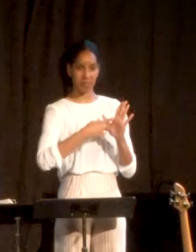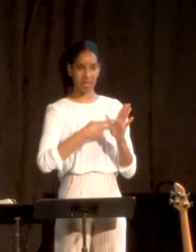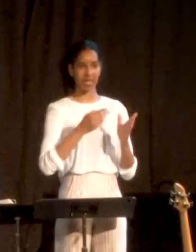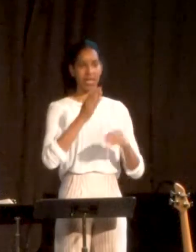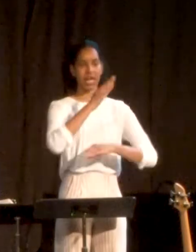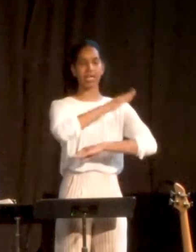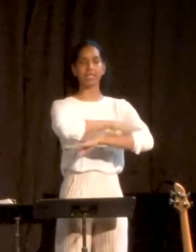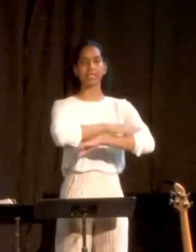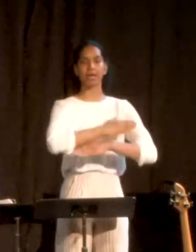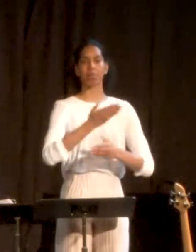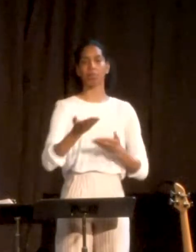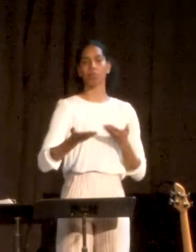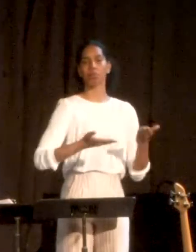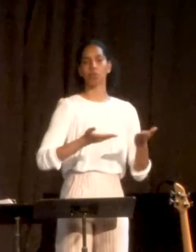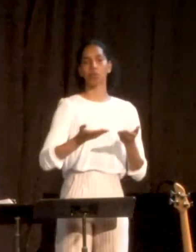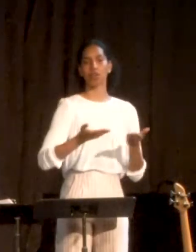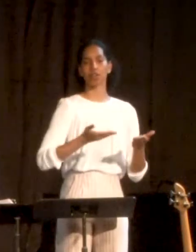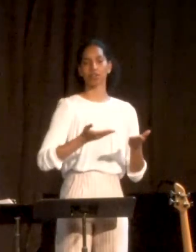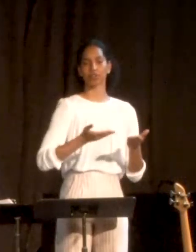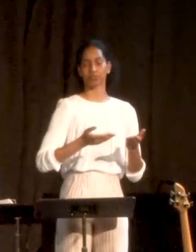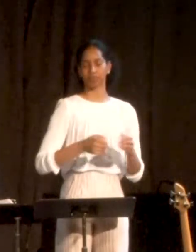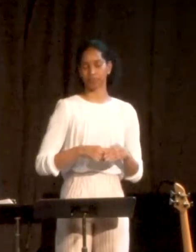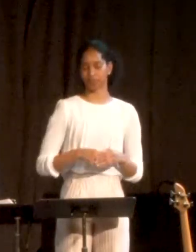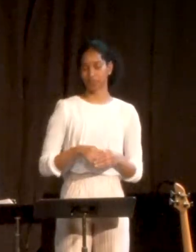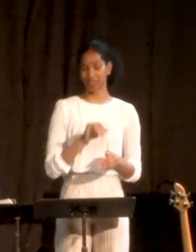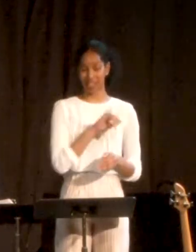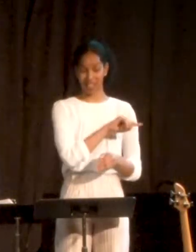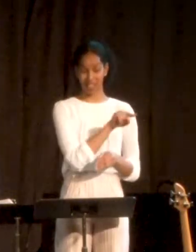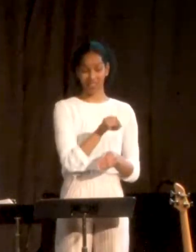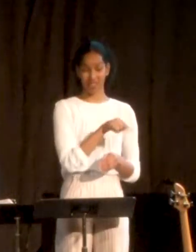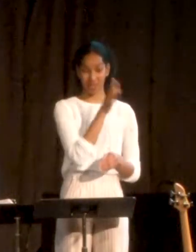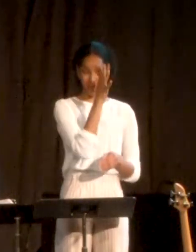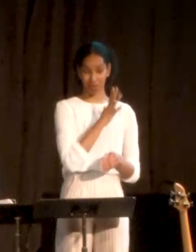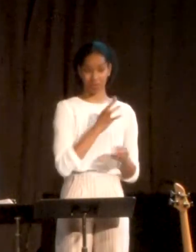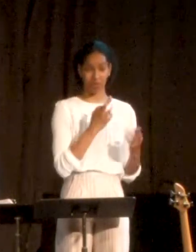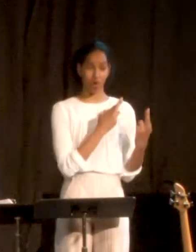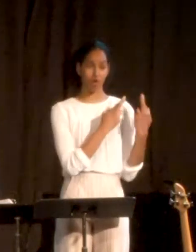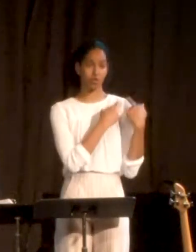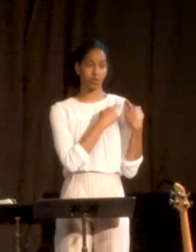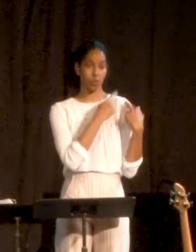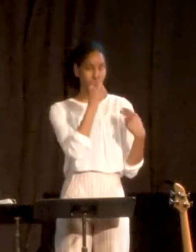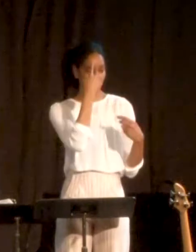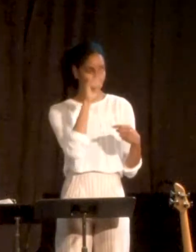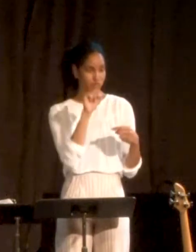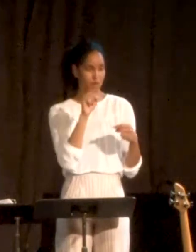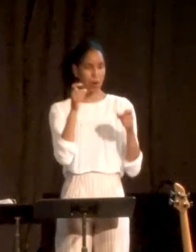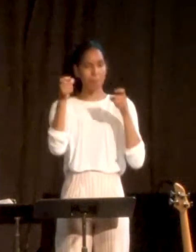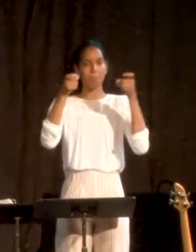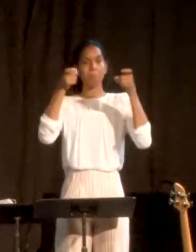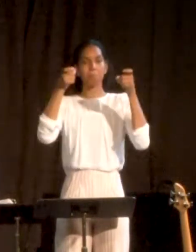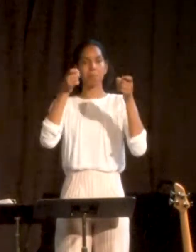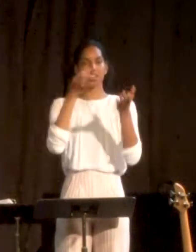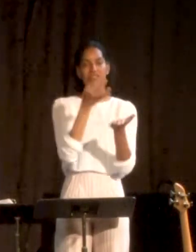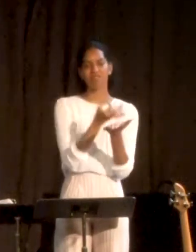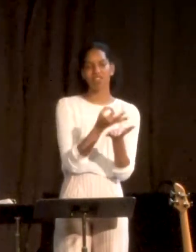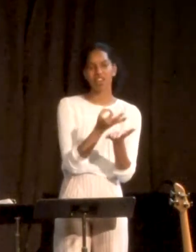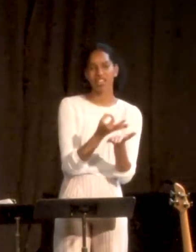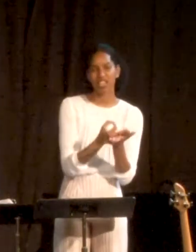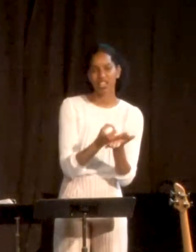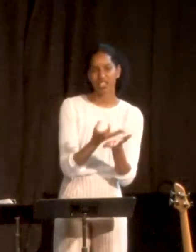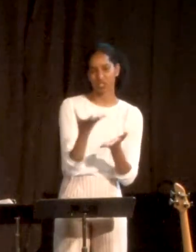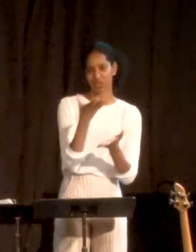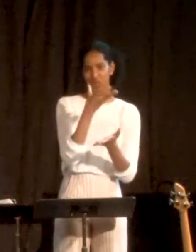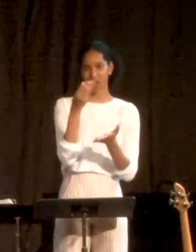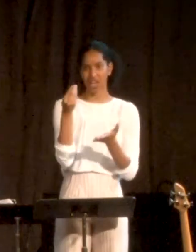waiter, who were responsible for managing the financial affairs of the church and providing